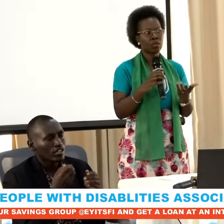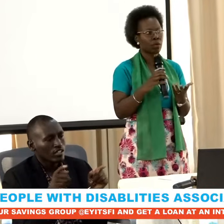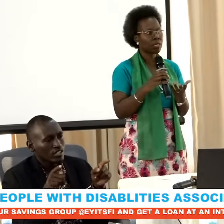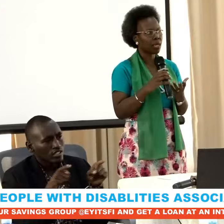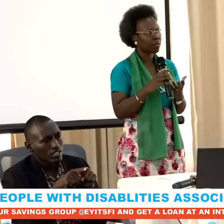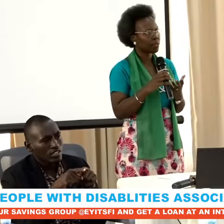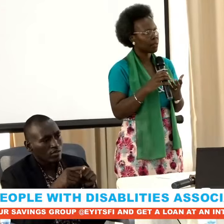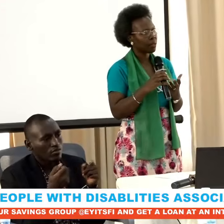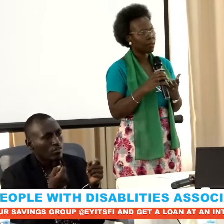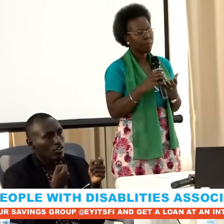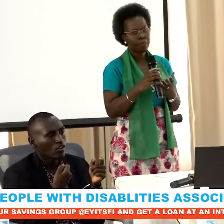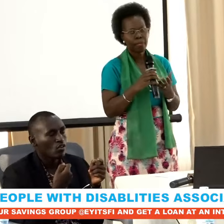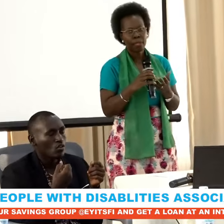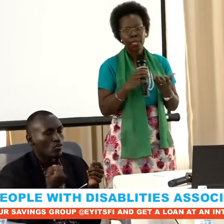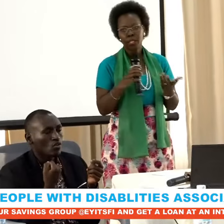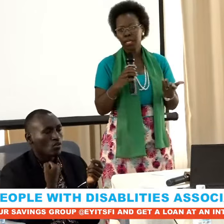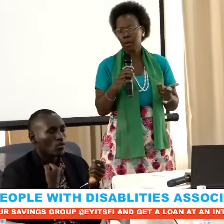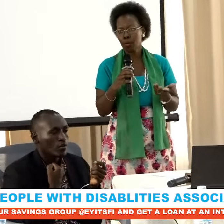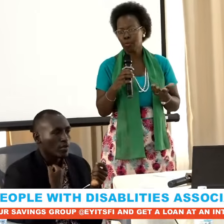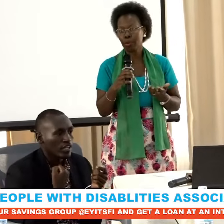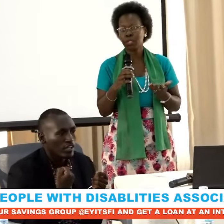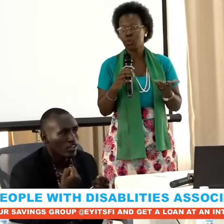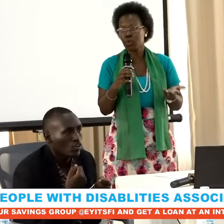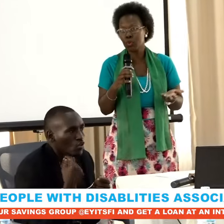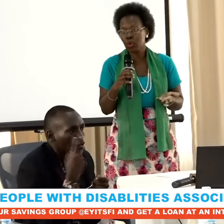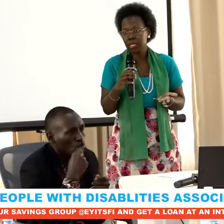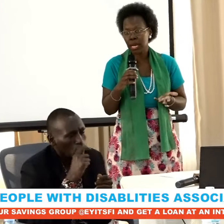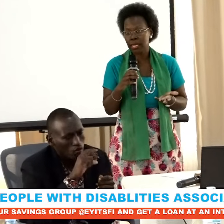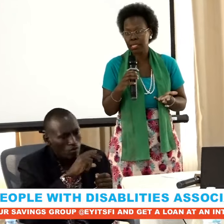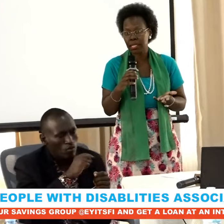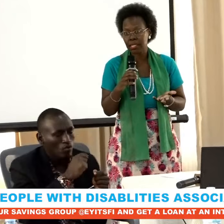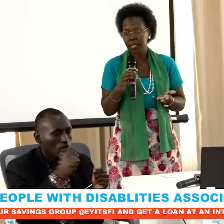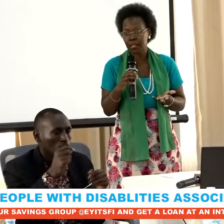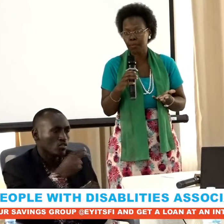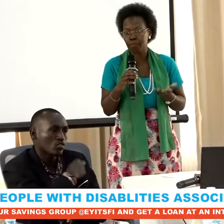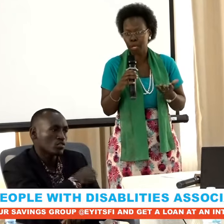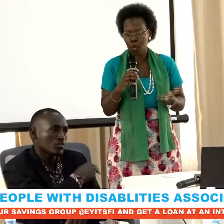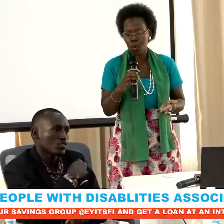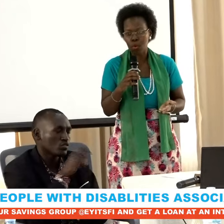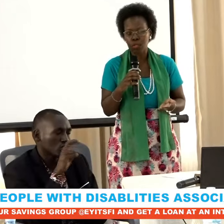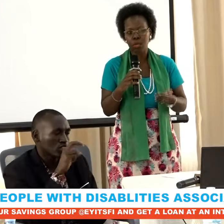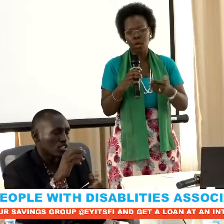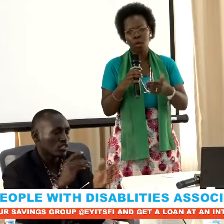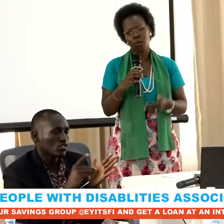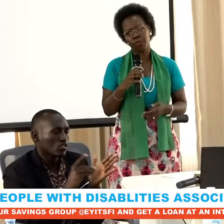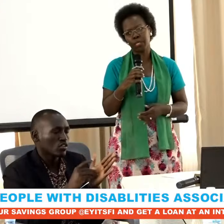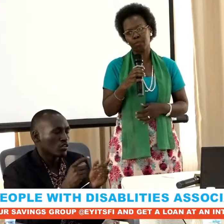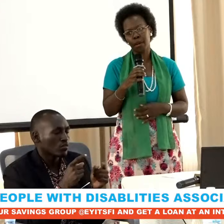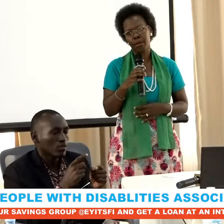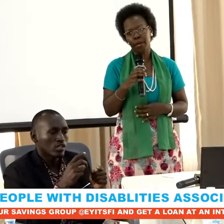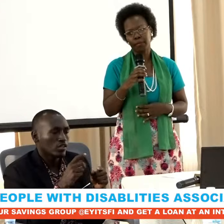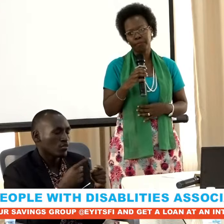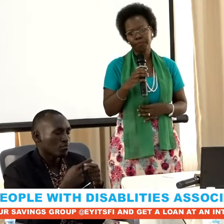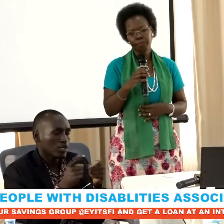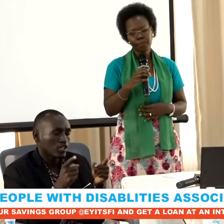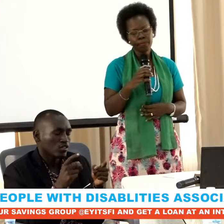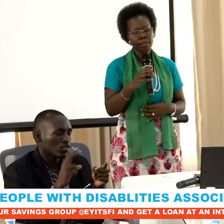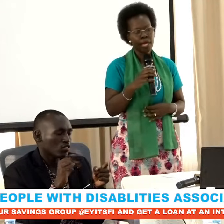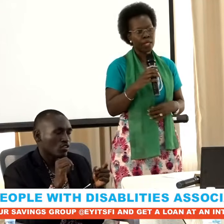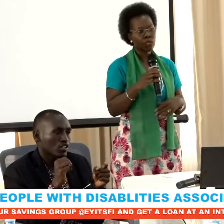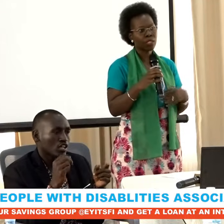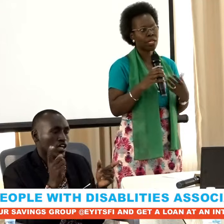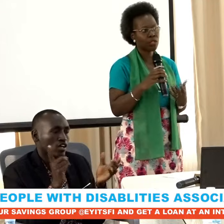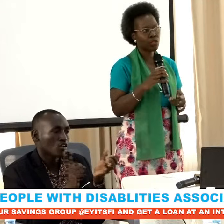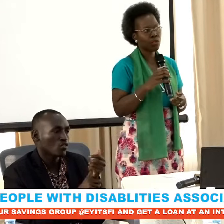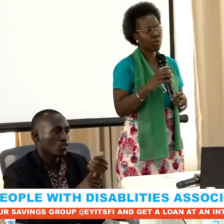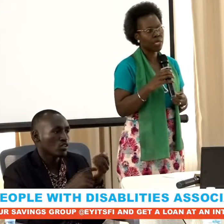see doctors, get help, but could not access it because of this barrier.